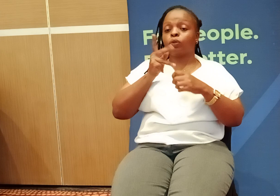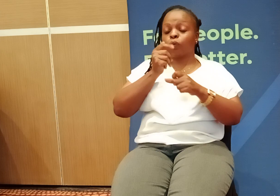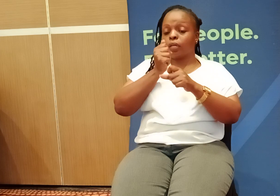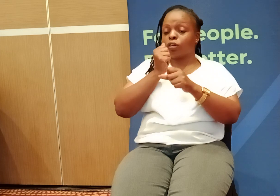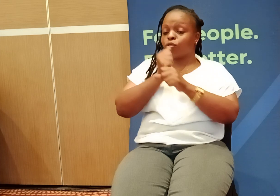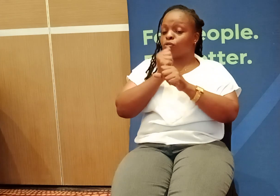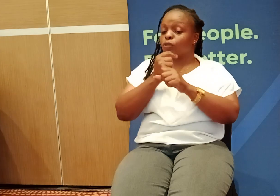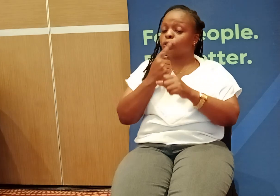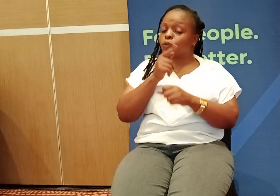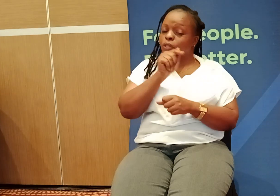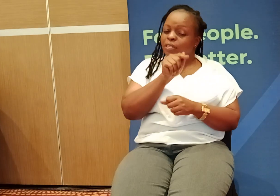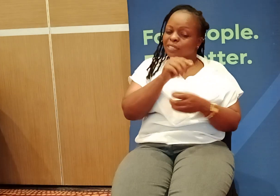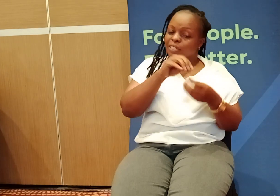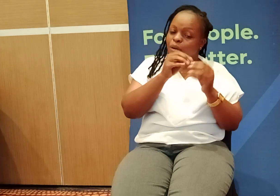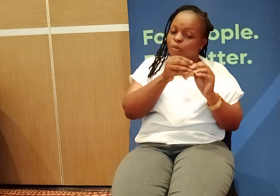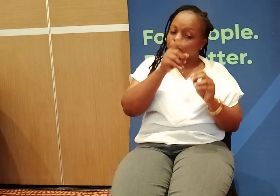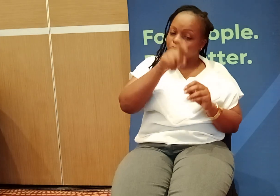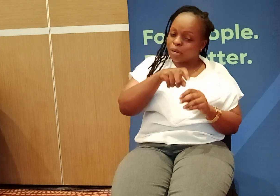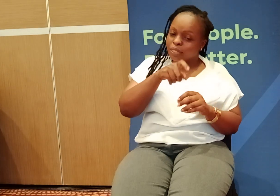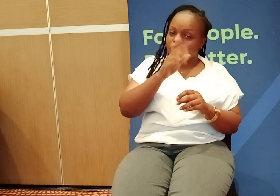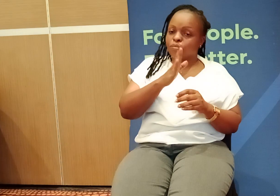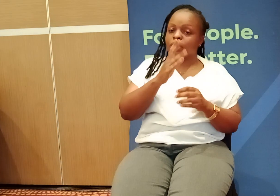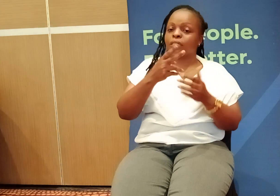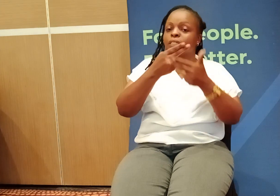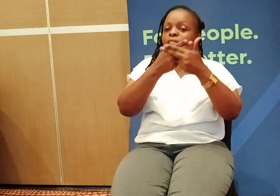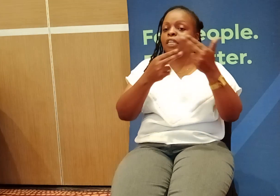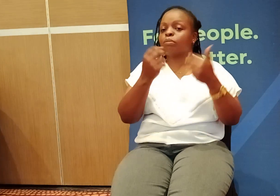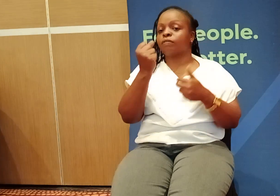number has to be times 5 by the time we make